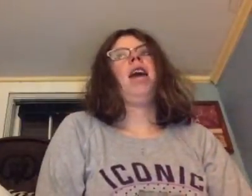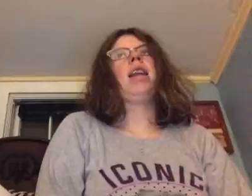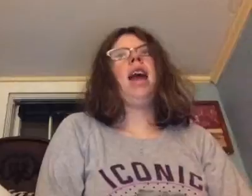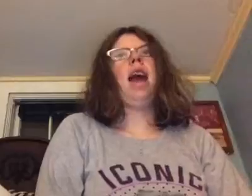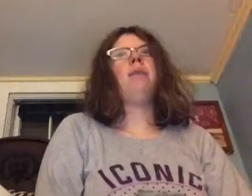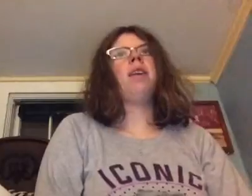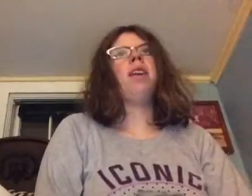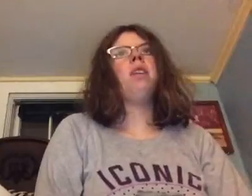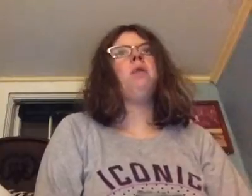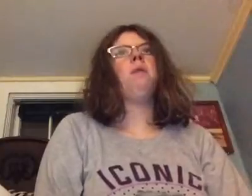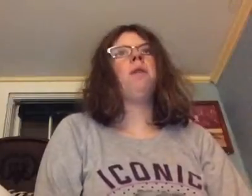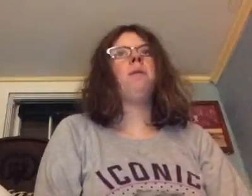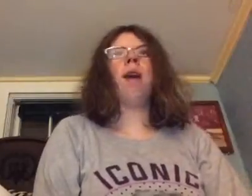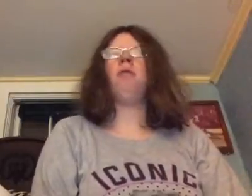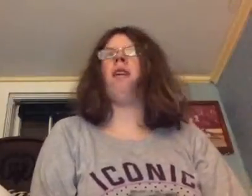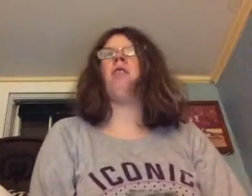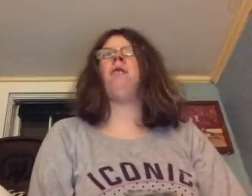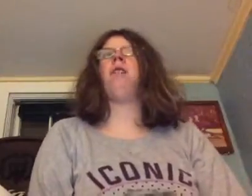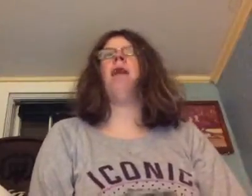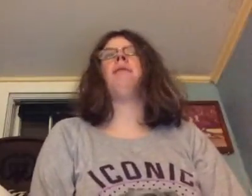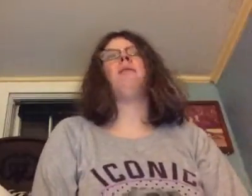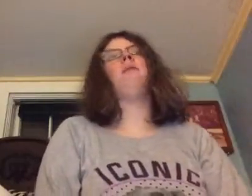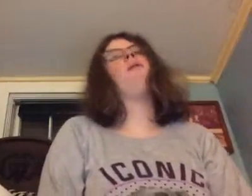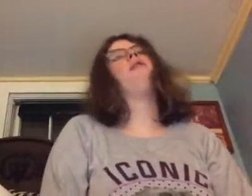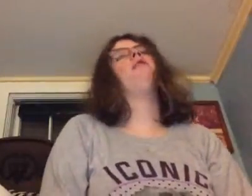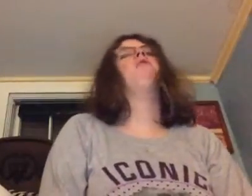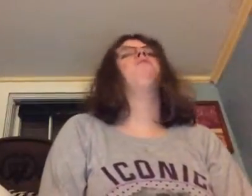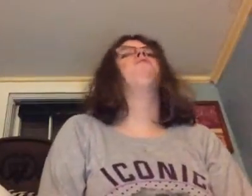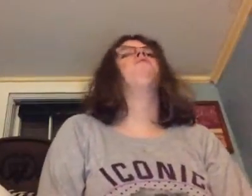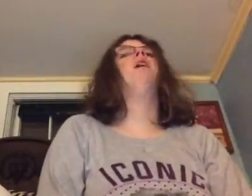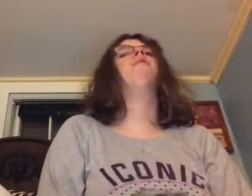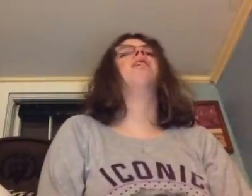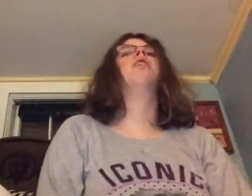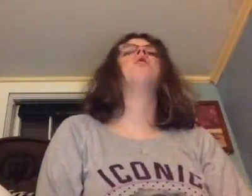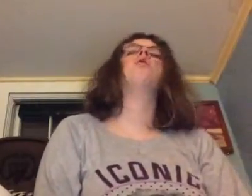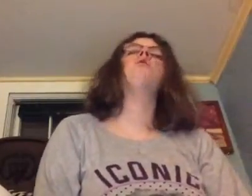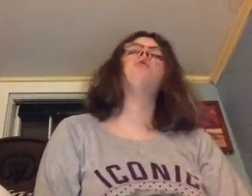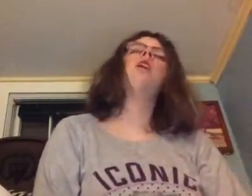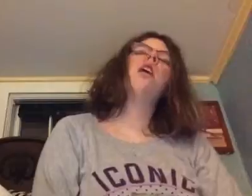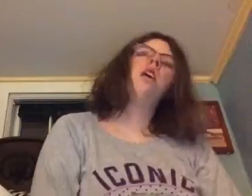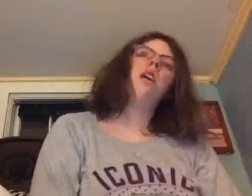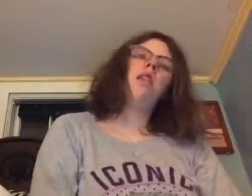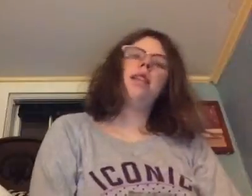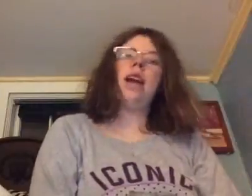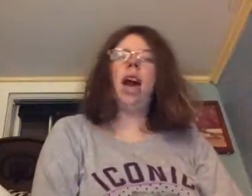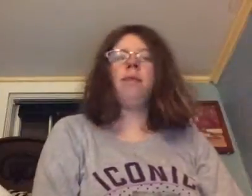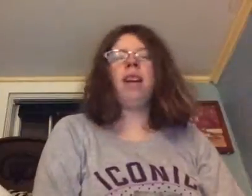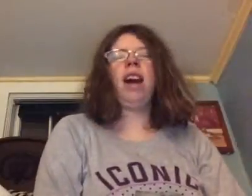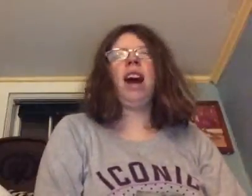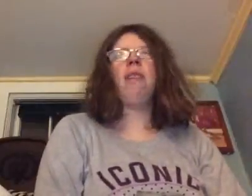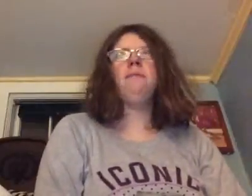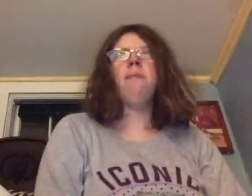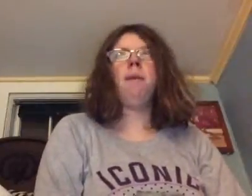And yeah, and we were best friends from the time we were born, probably to the time I got maybe